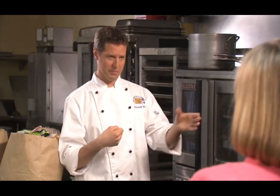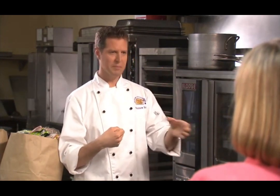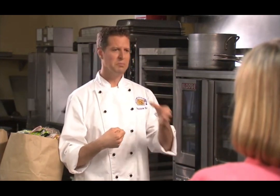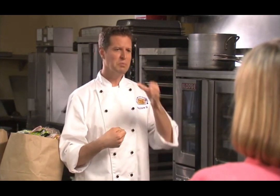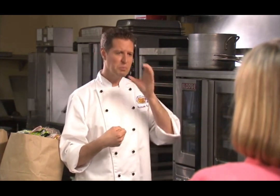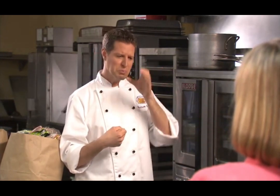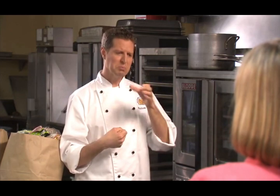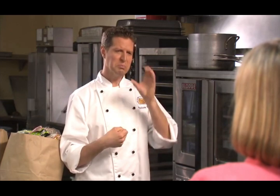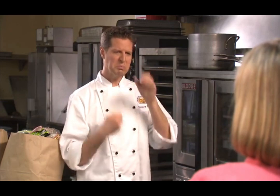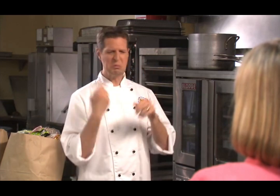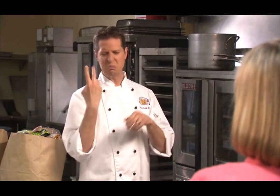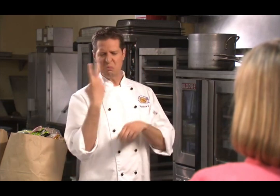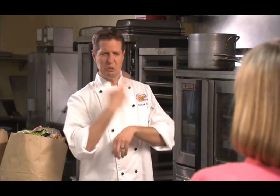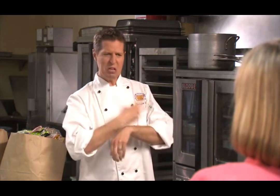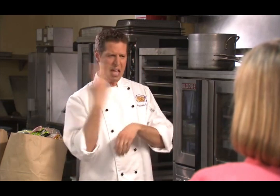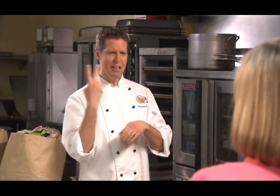couple of days until you get used to it.